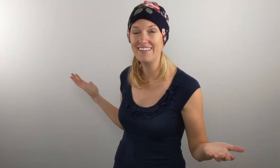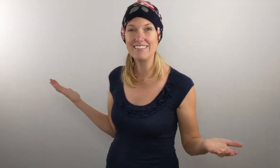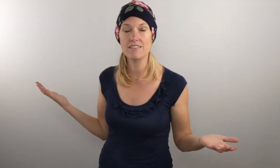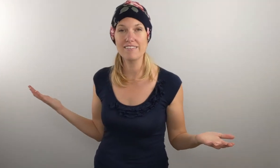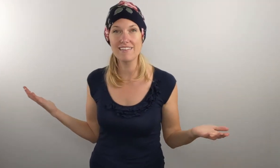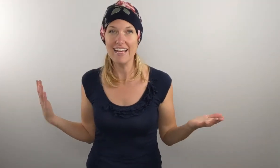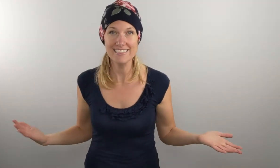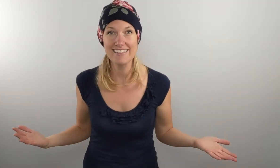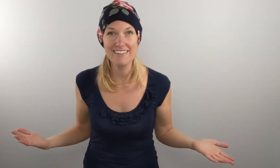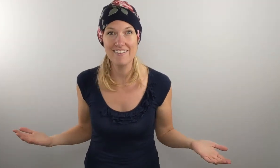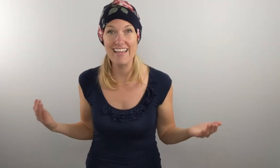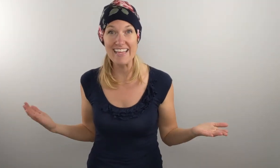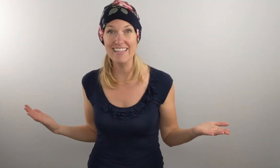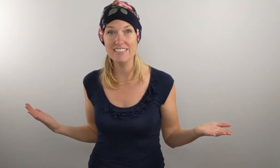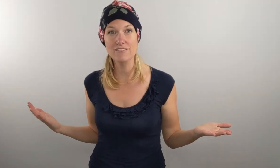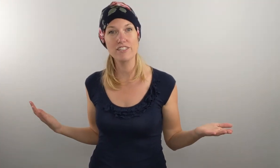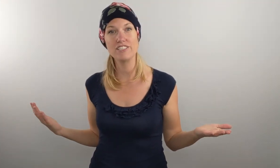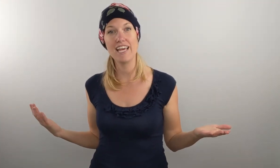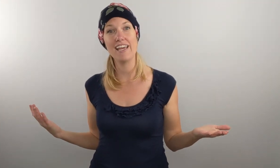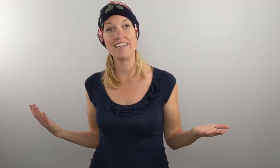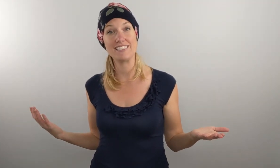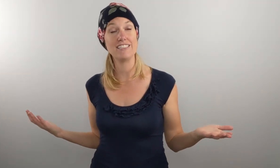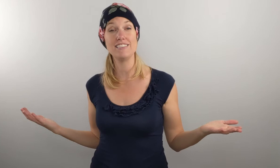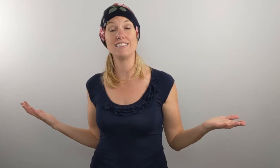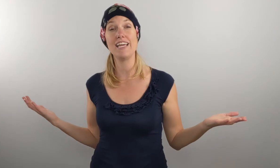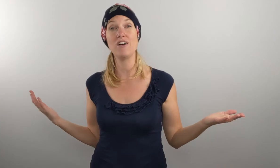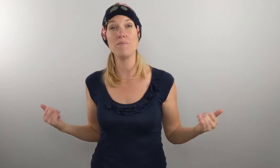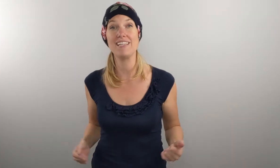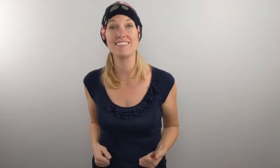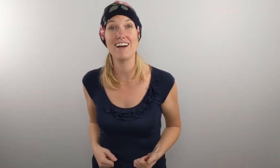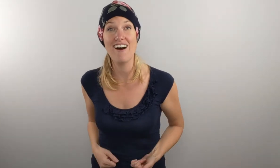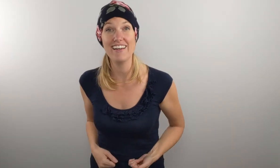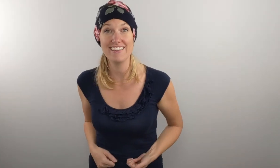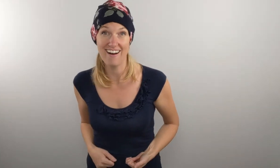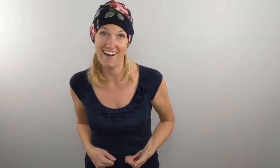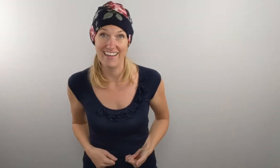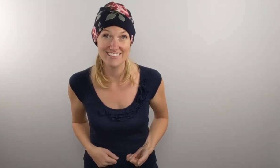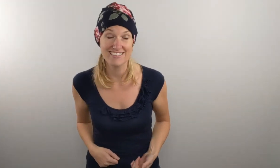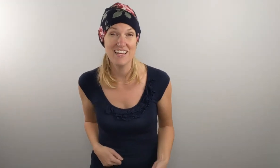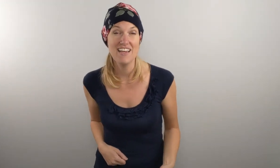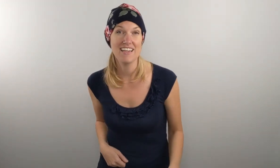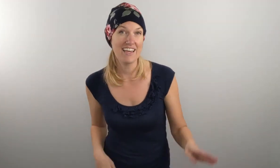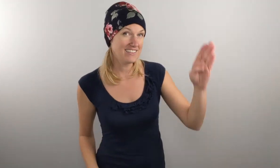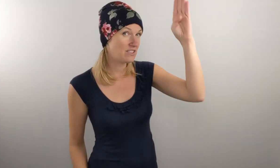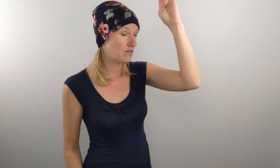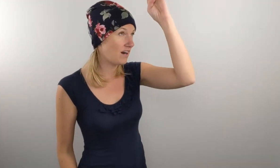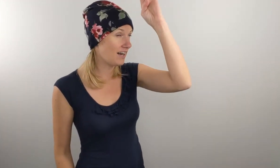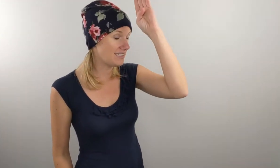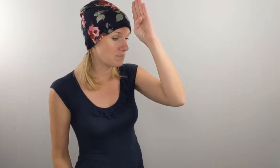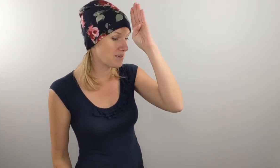So a little lesson or Latin lesson for you today. Excelsis Deo means God in the highest. Okay, so God is a B